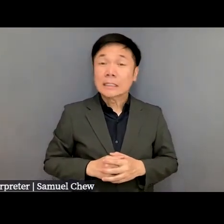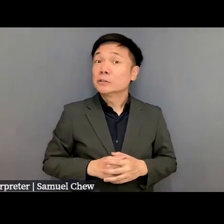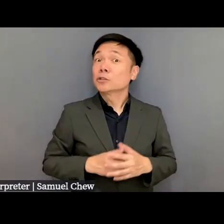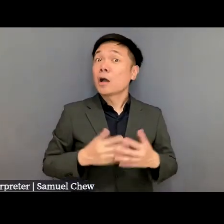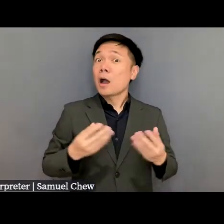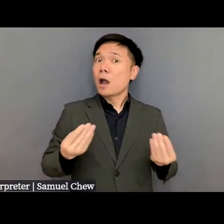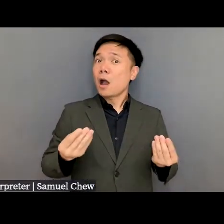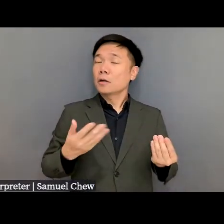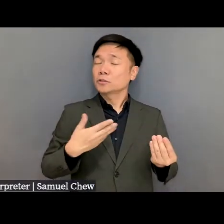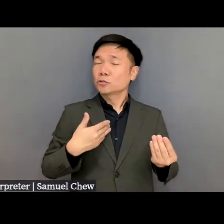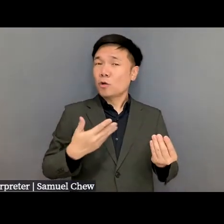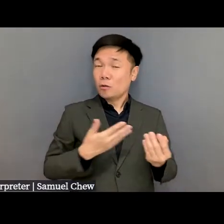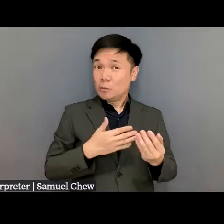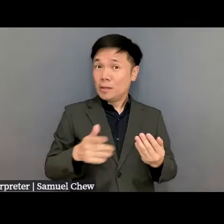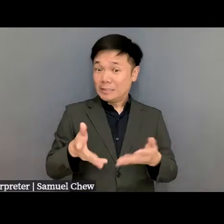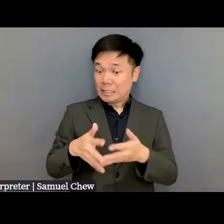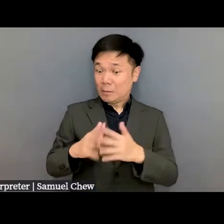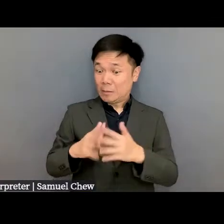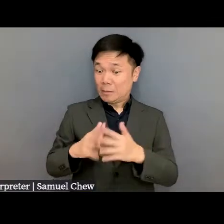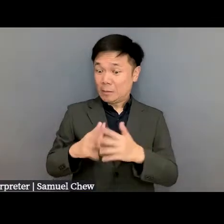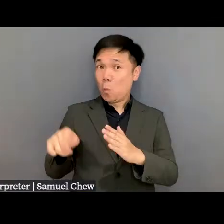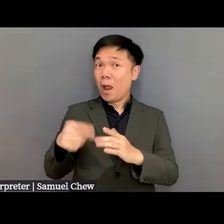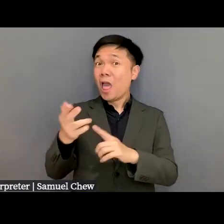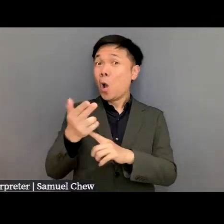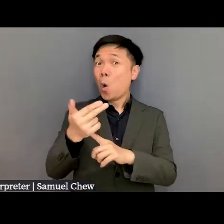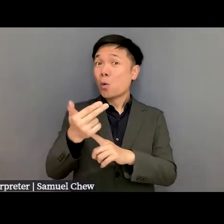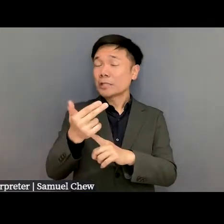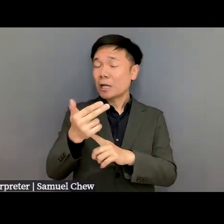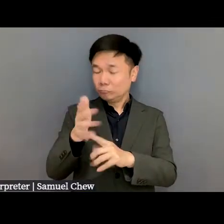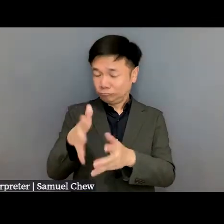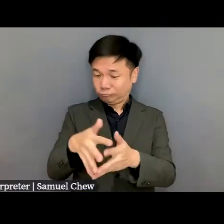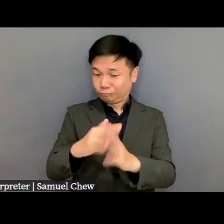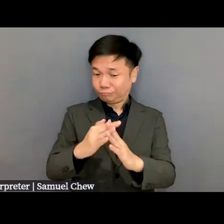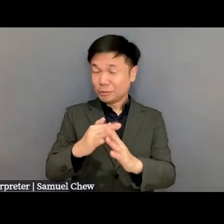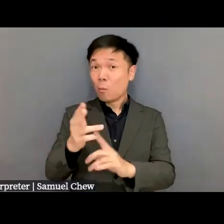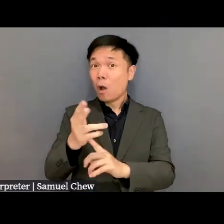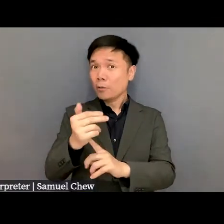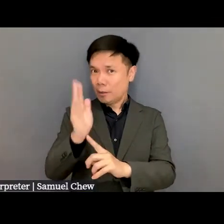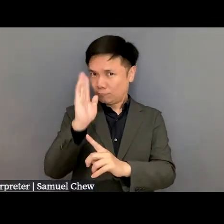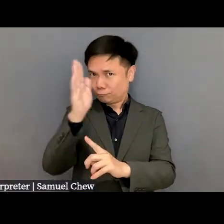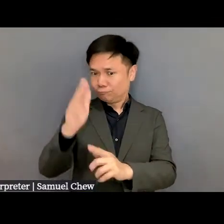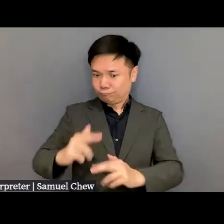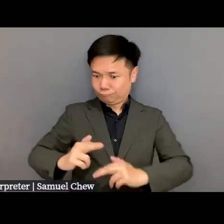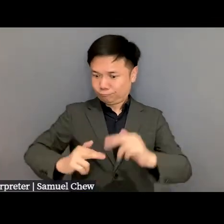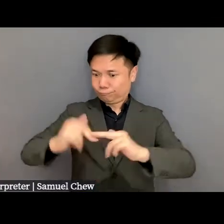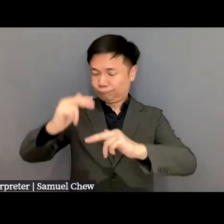hotel is actually going to be developed.